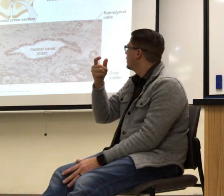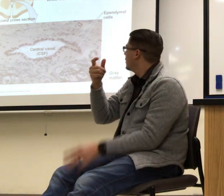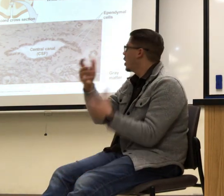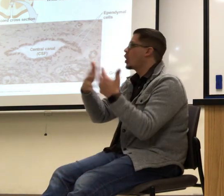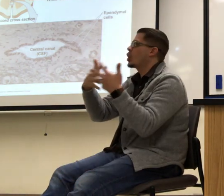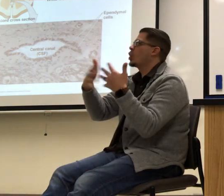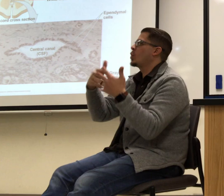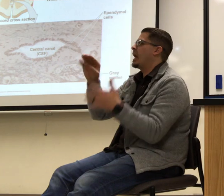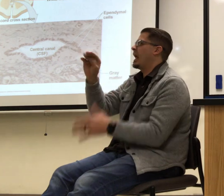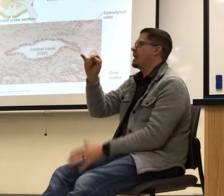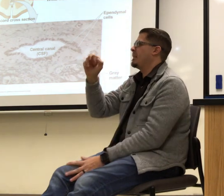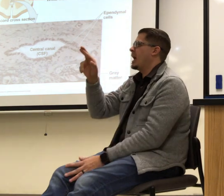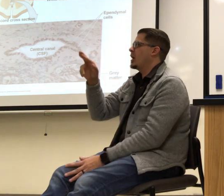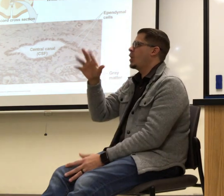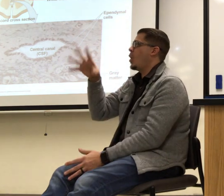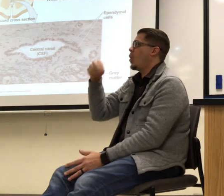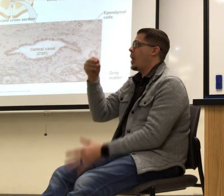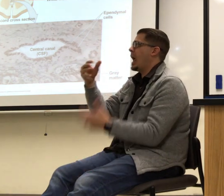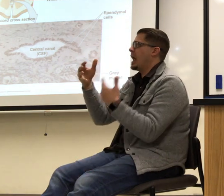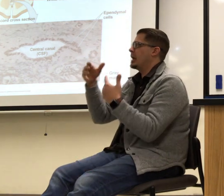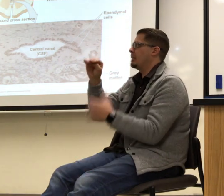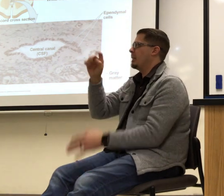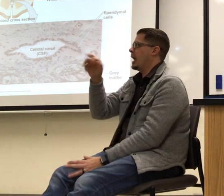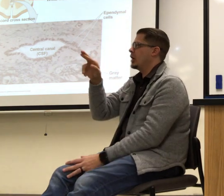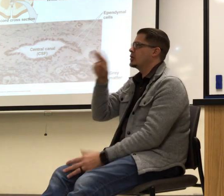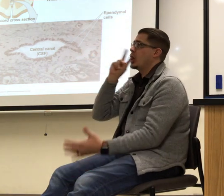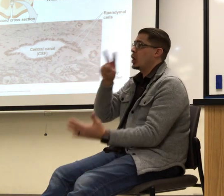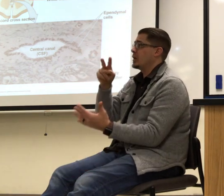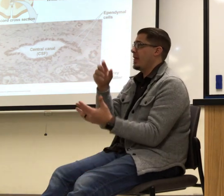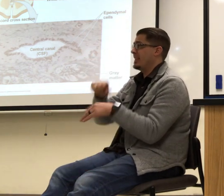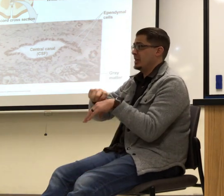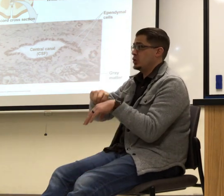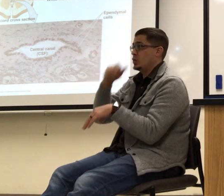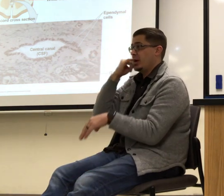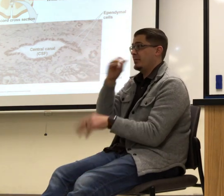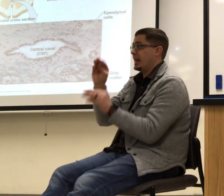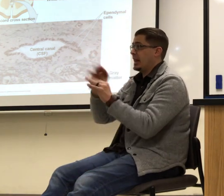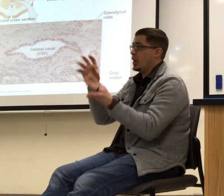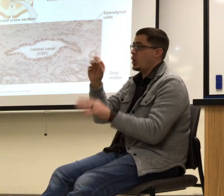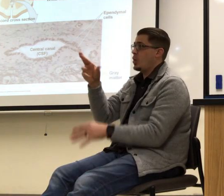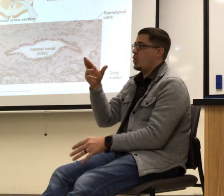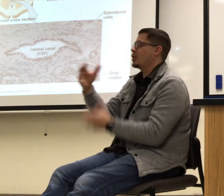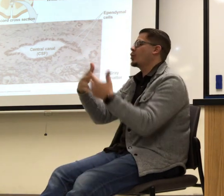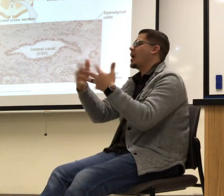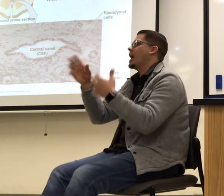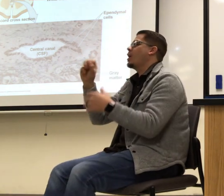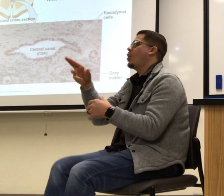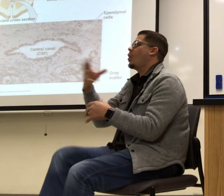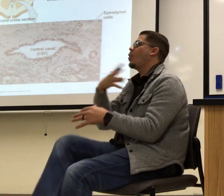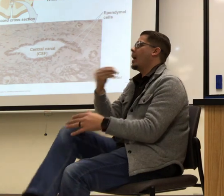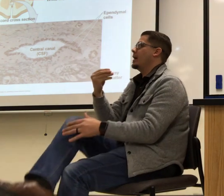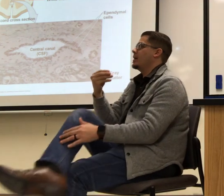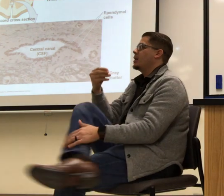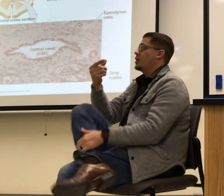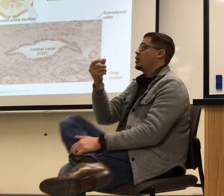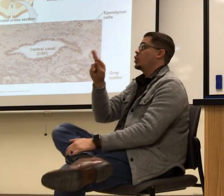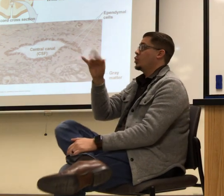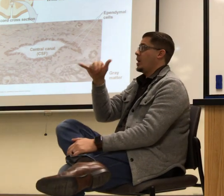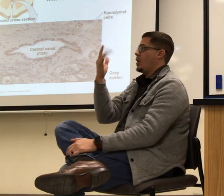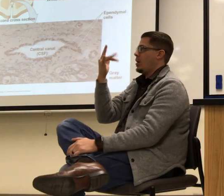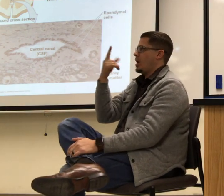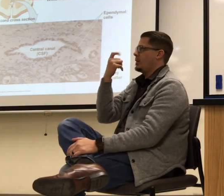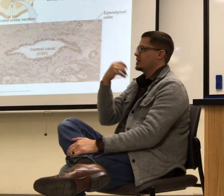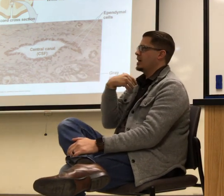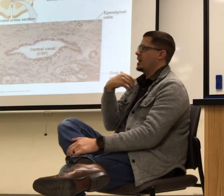white matter on fresh dissection, just looking at the tissue, it's gray or white. And what the slide says, gray tissue is gray because it